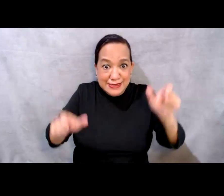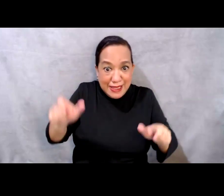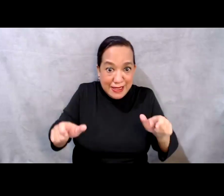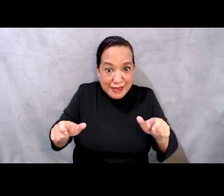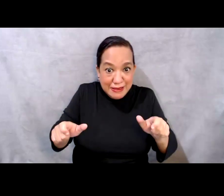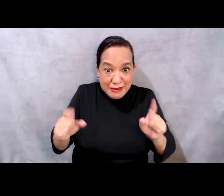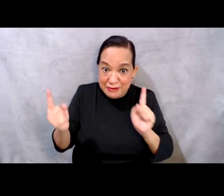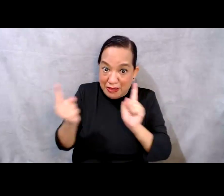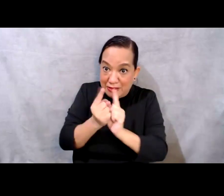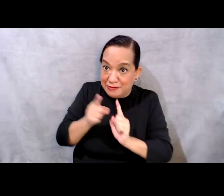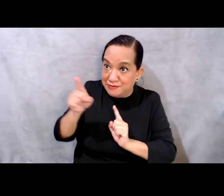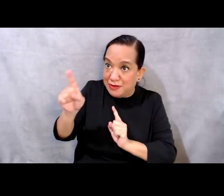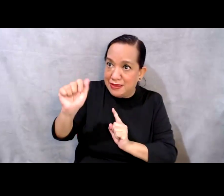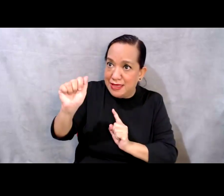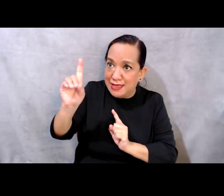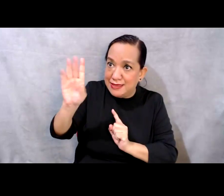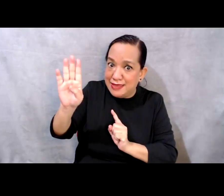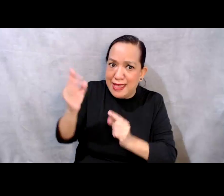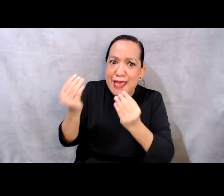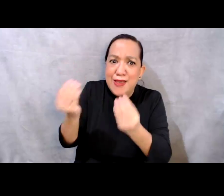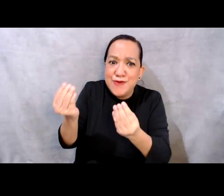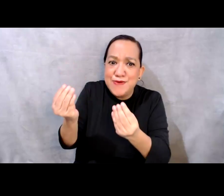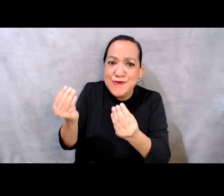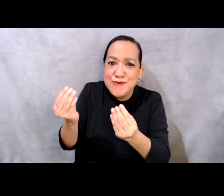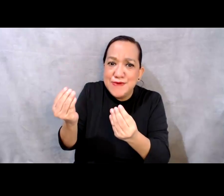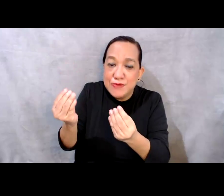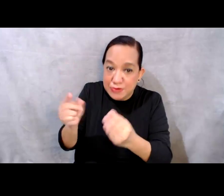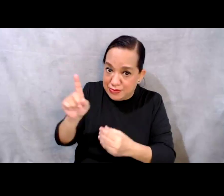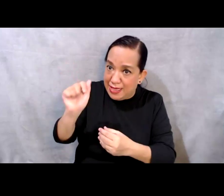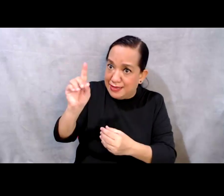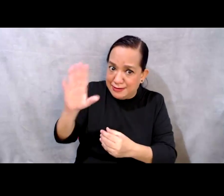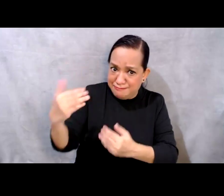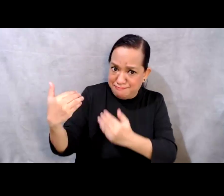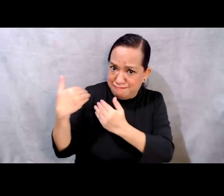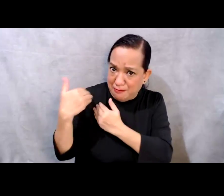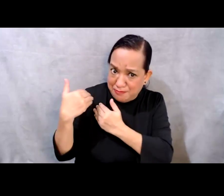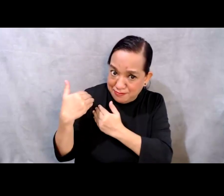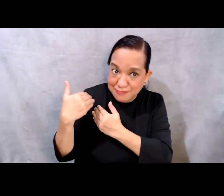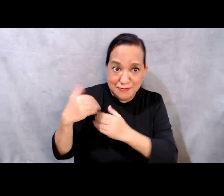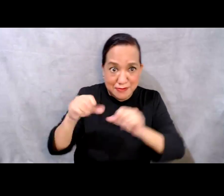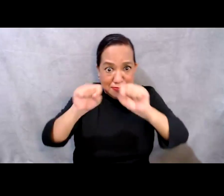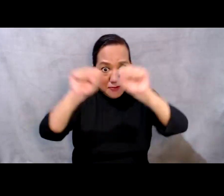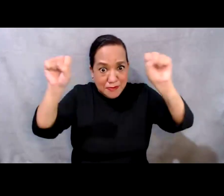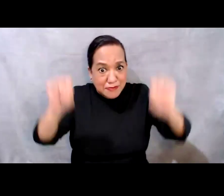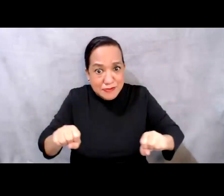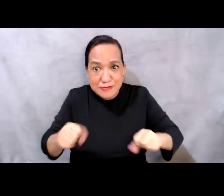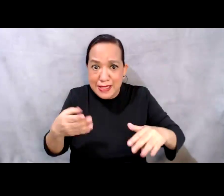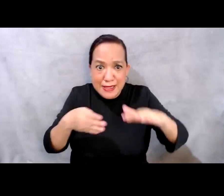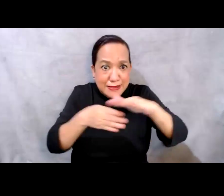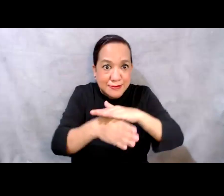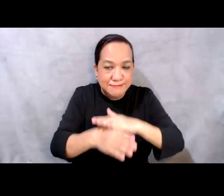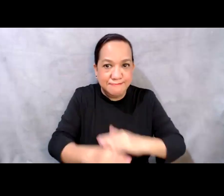any accountability mechanism? Access is something they clearly do not have to any remedy